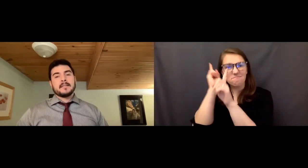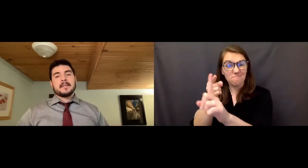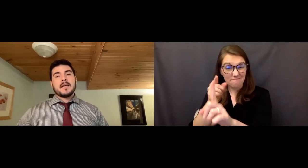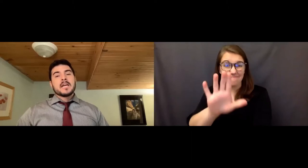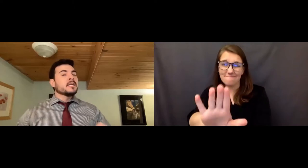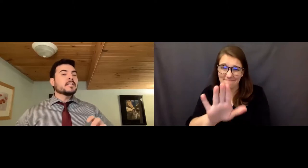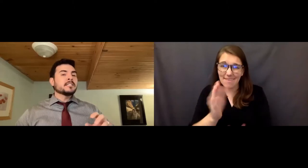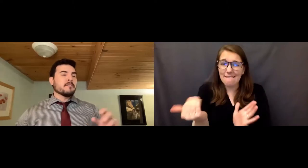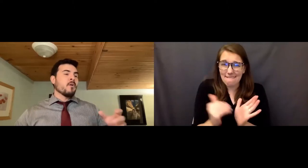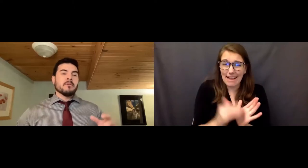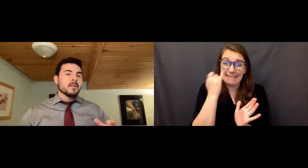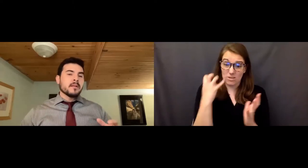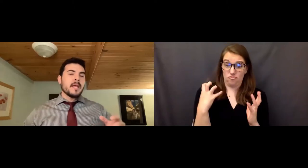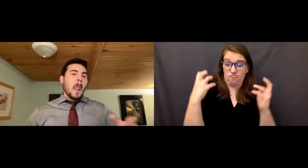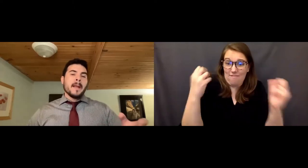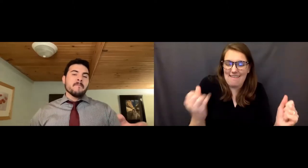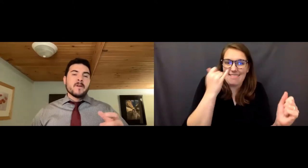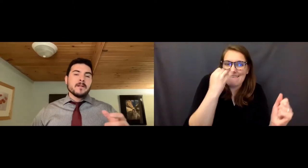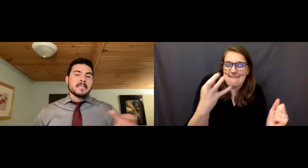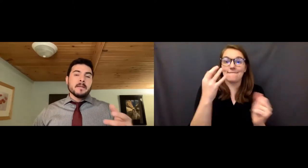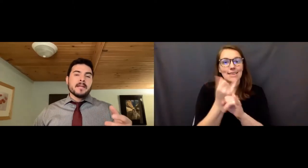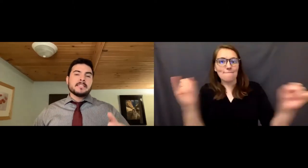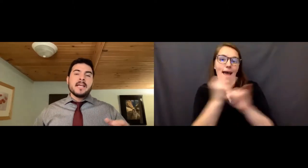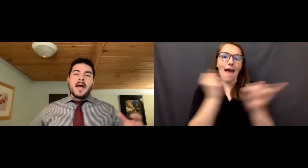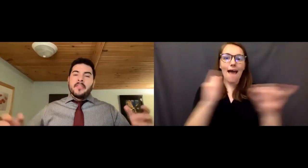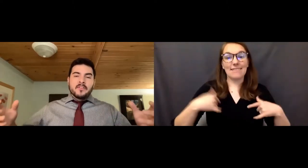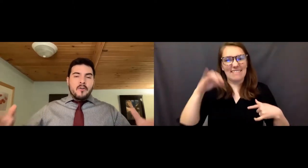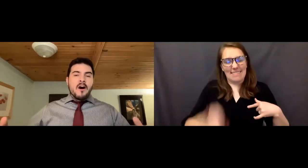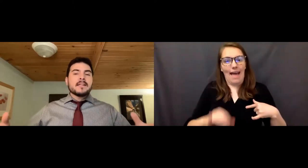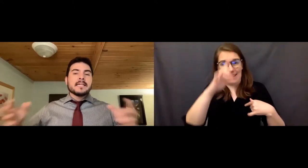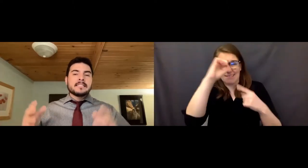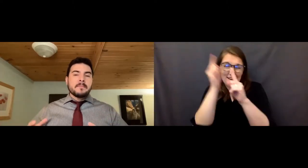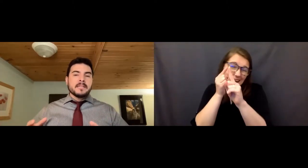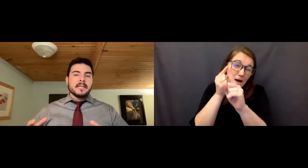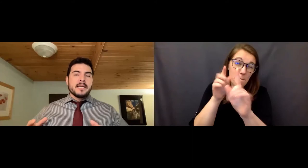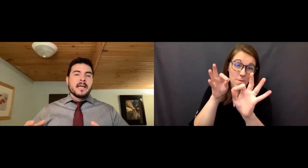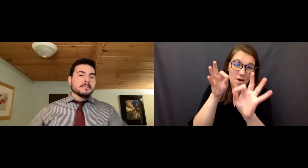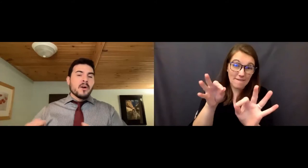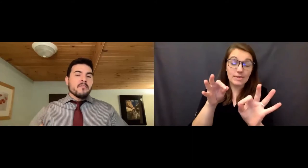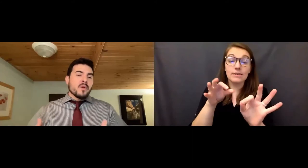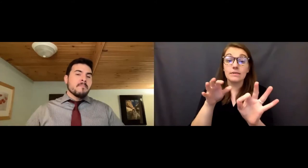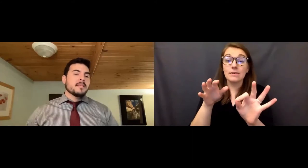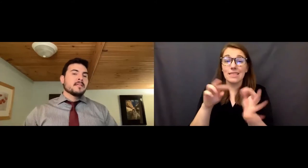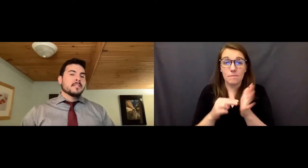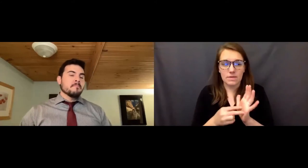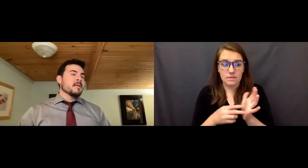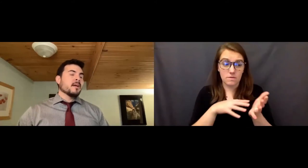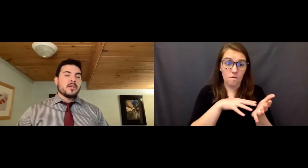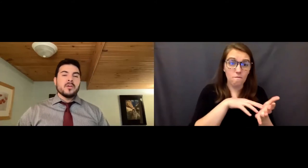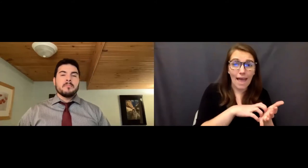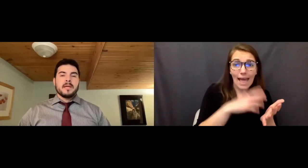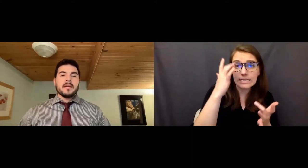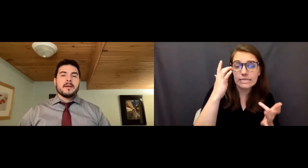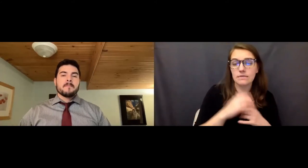idolized, conditions like vulnerability and frailty and dependency, these are not accepted as part of what it means to be